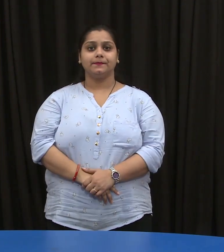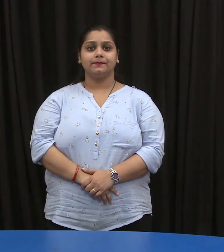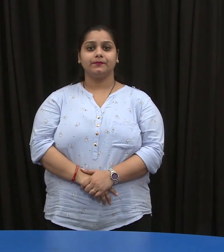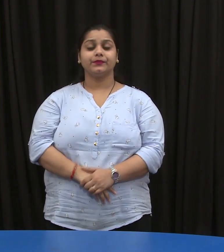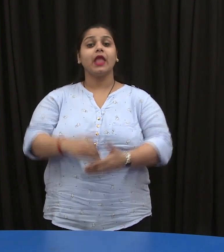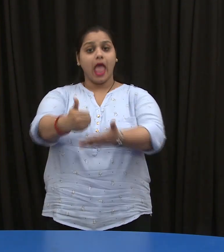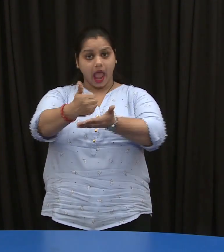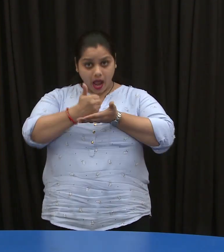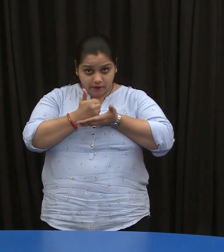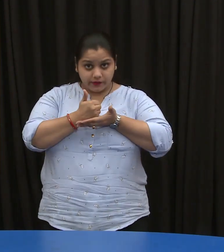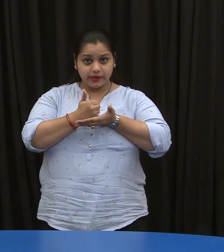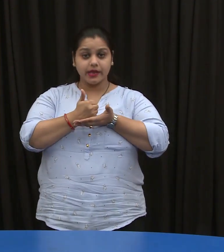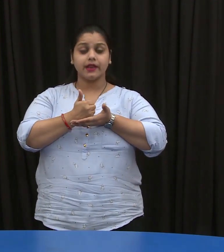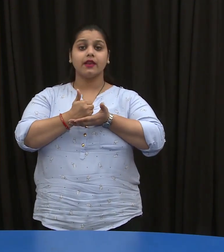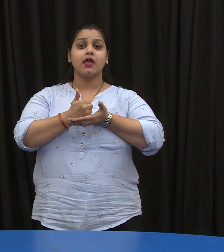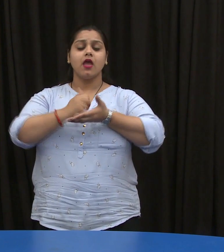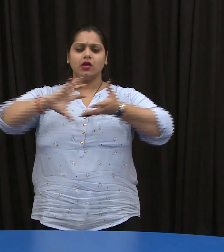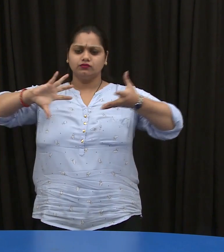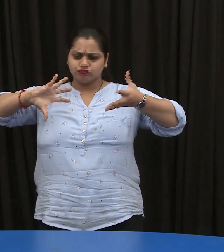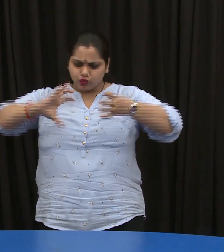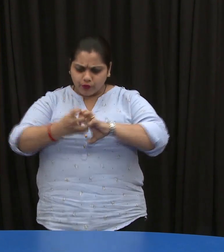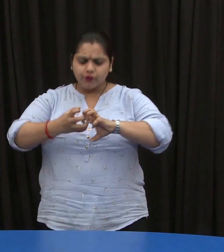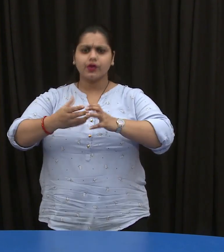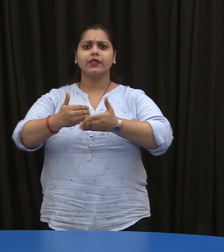helps in configuring the help and support center